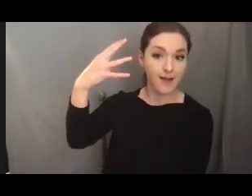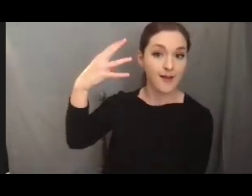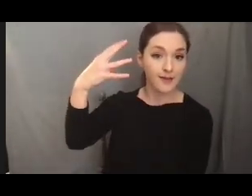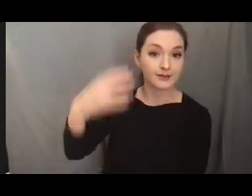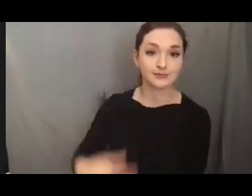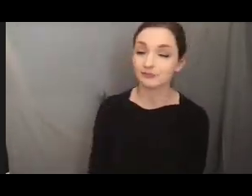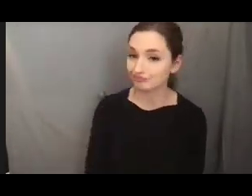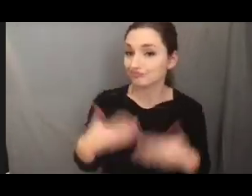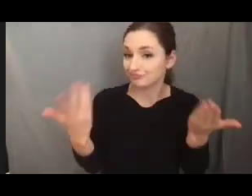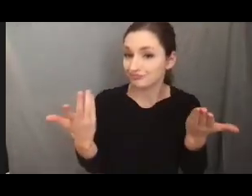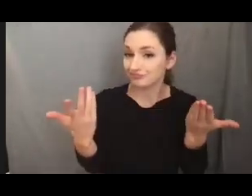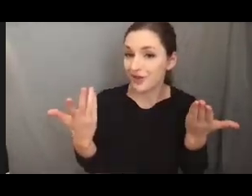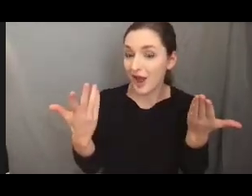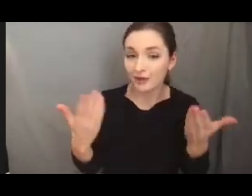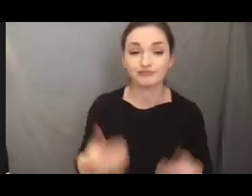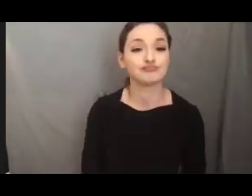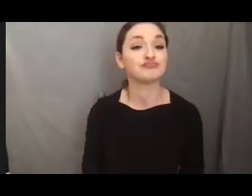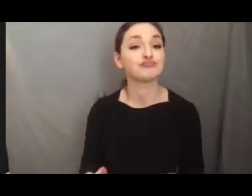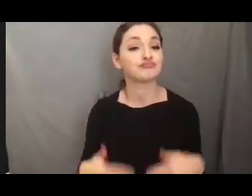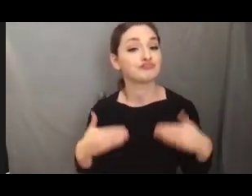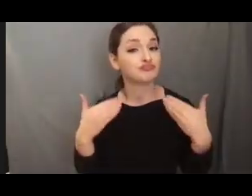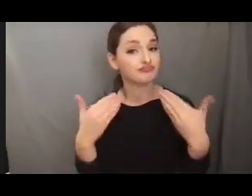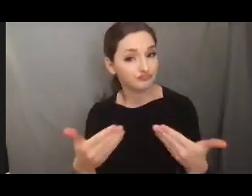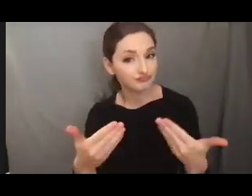anyway, Yeah, this Moving is on. great.